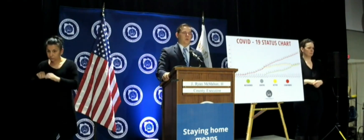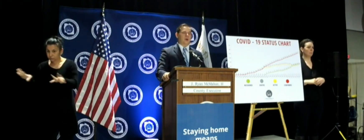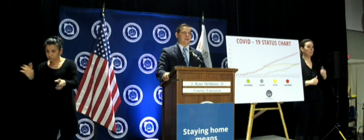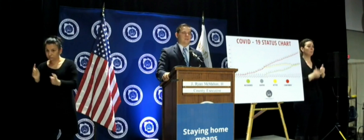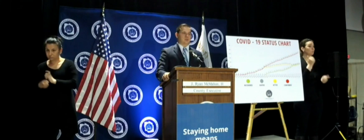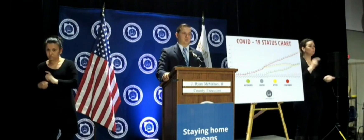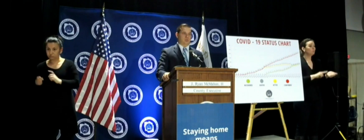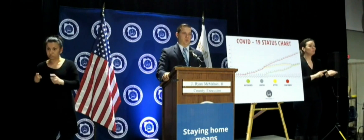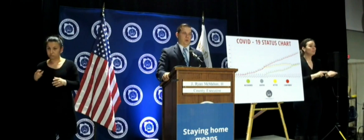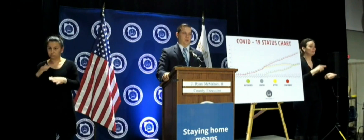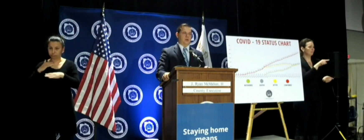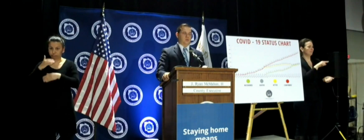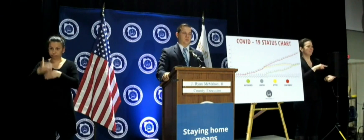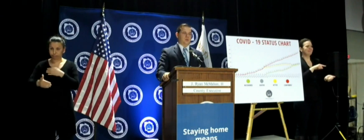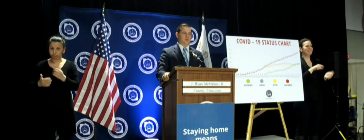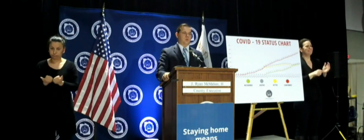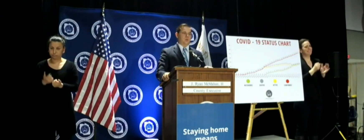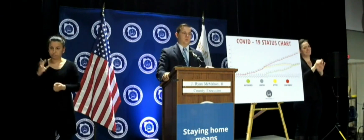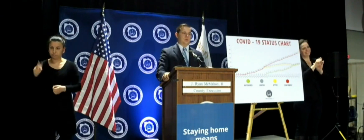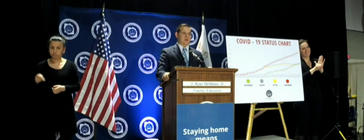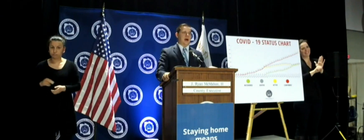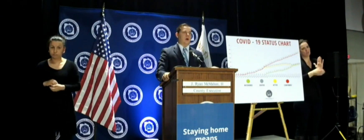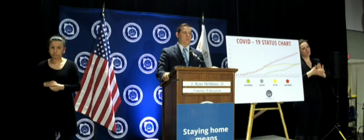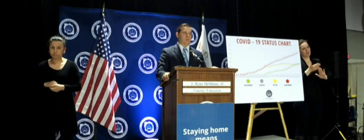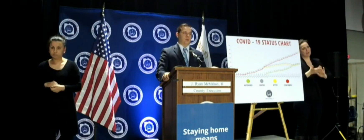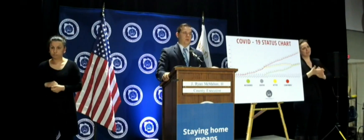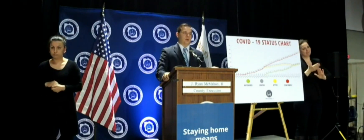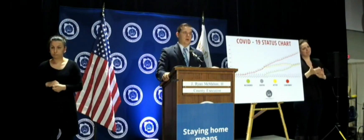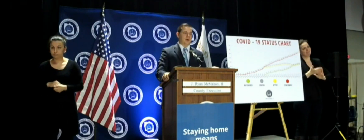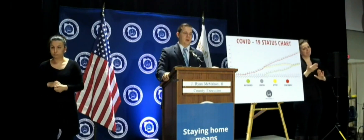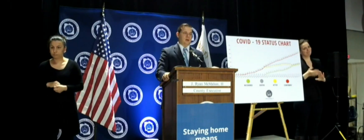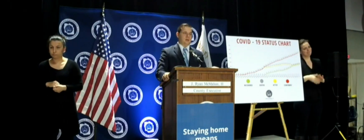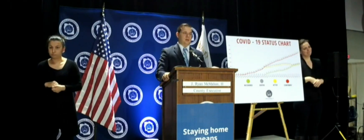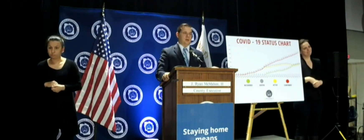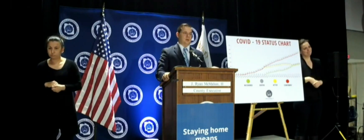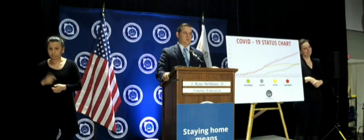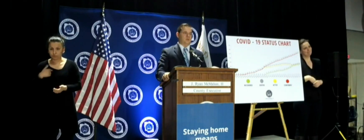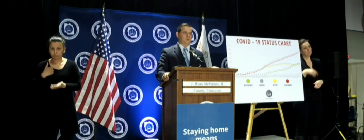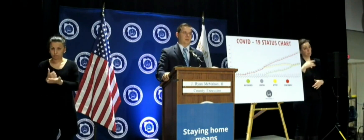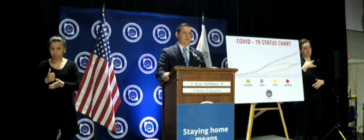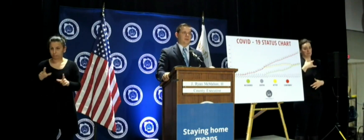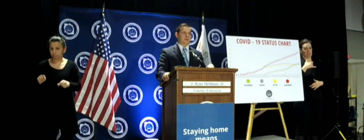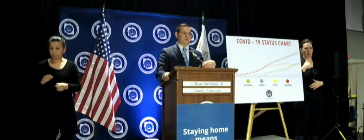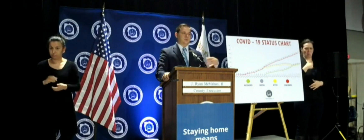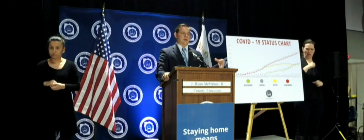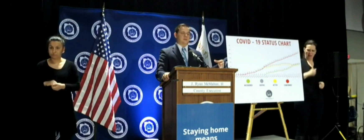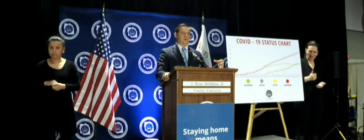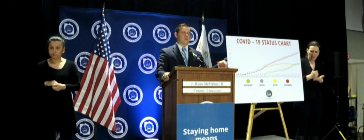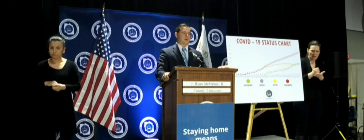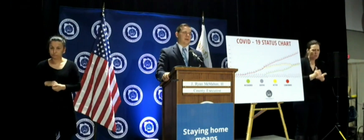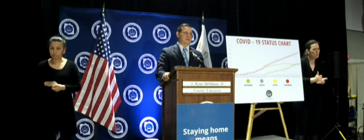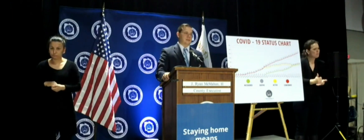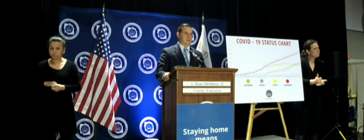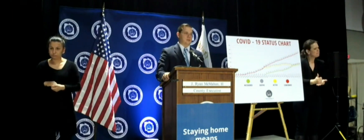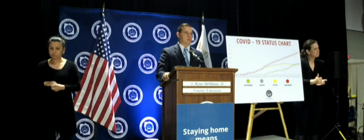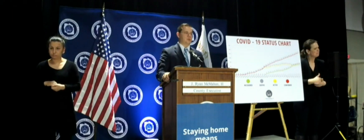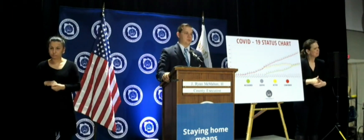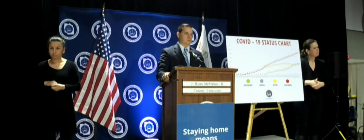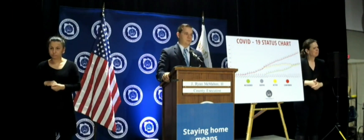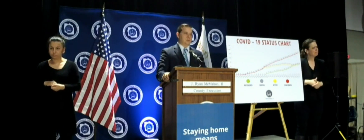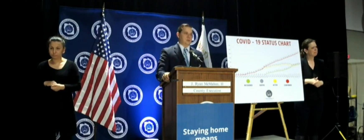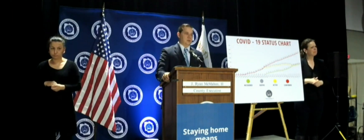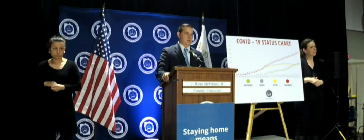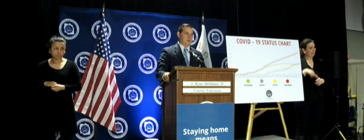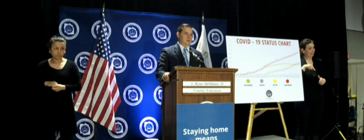and we want to do more here because we think we can help. And we've been leading the response to COVID-19 in this